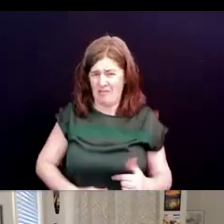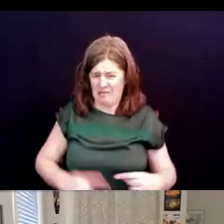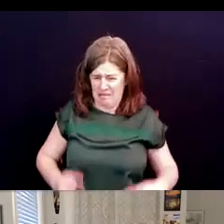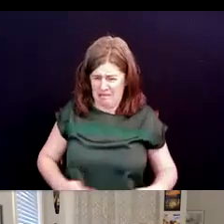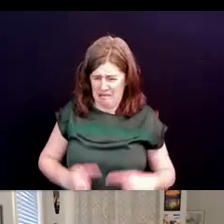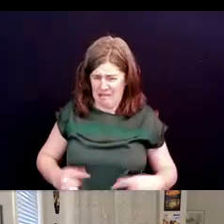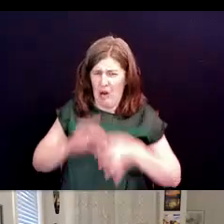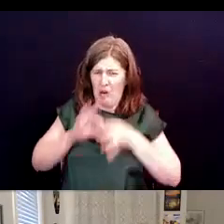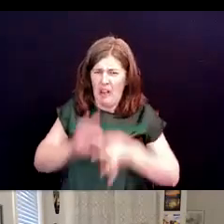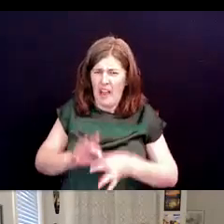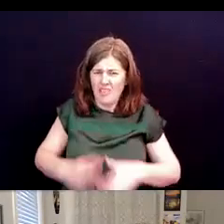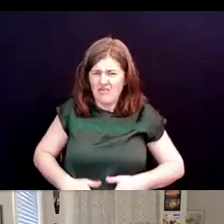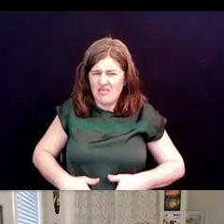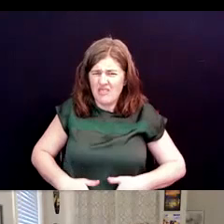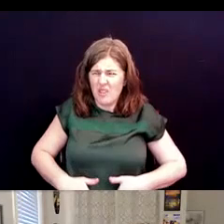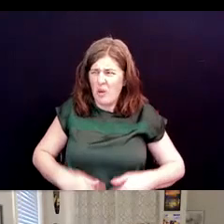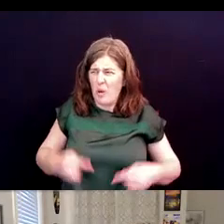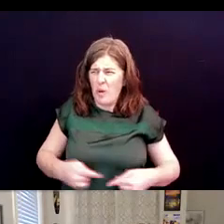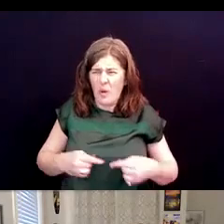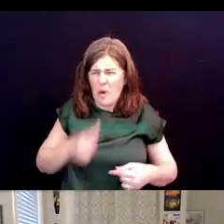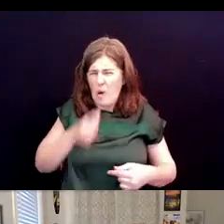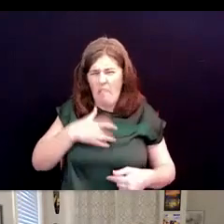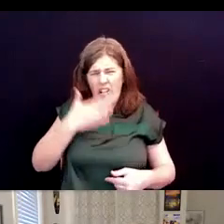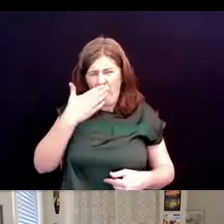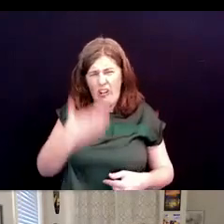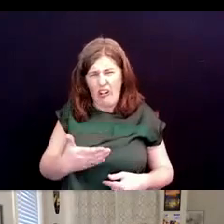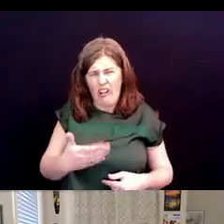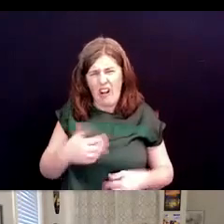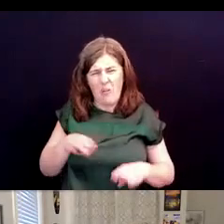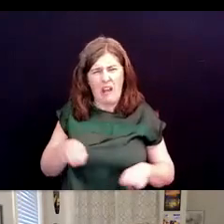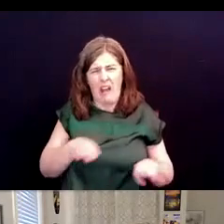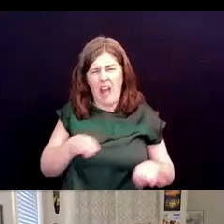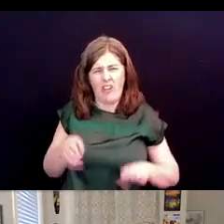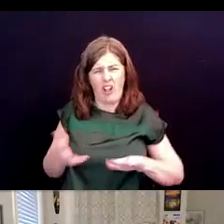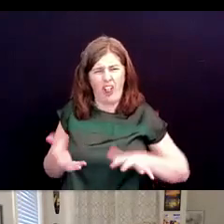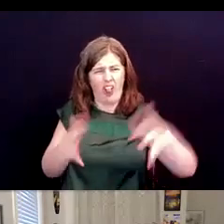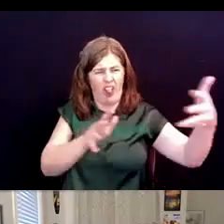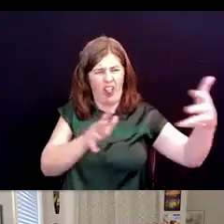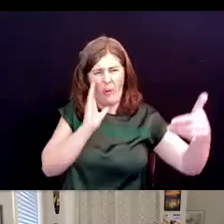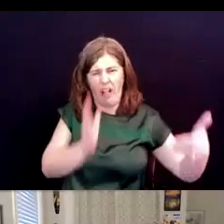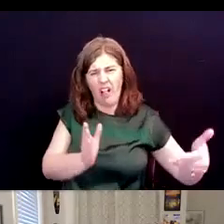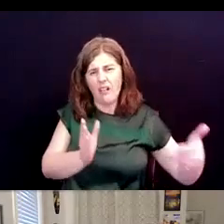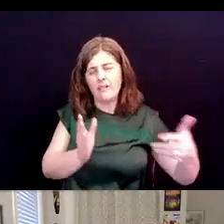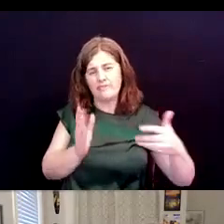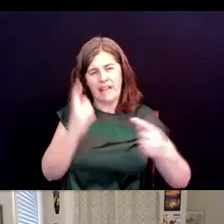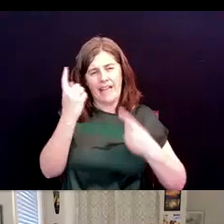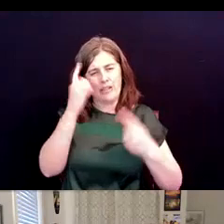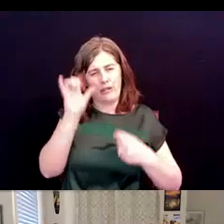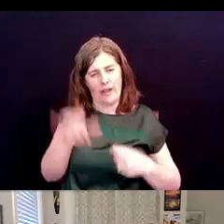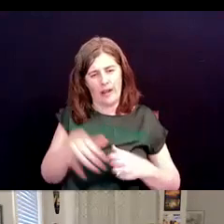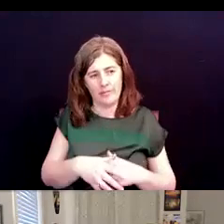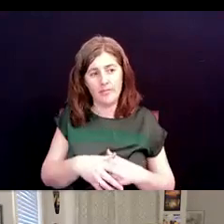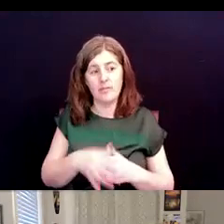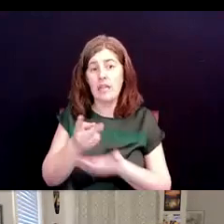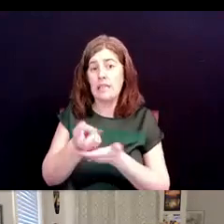GI or gastrointestinal issues, you don't feel so good. And your behavior may not make you feel so good either. So certainly things to consider. Seizures are